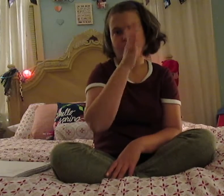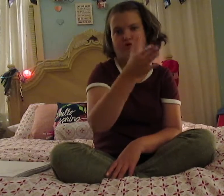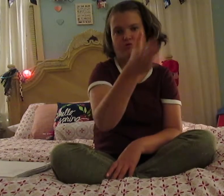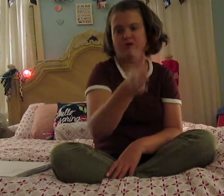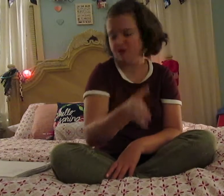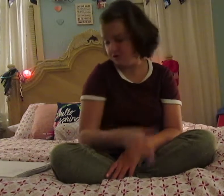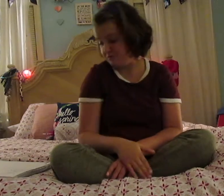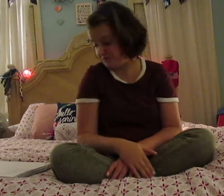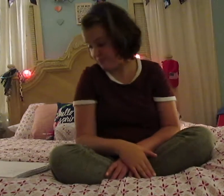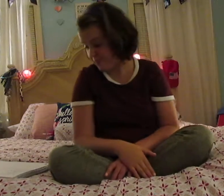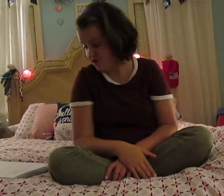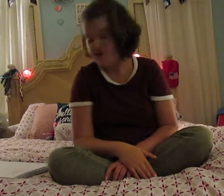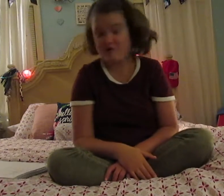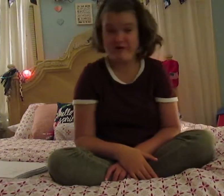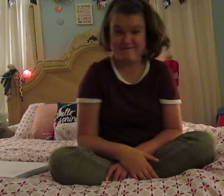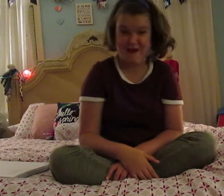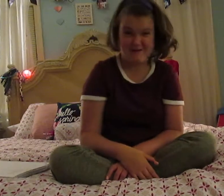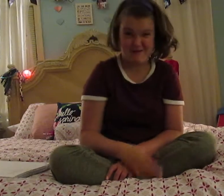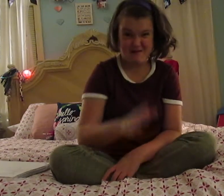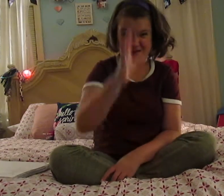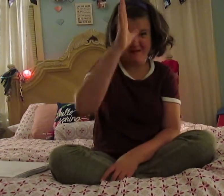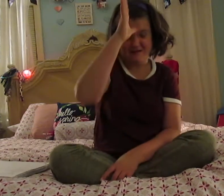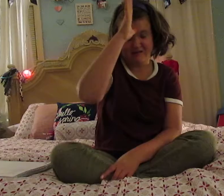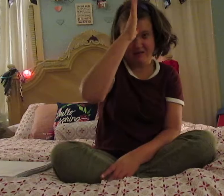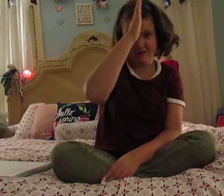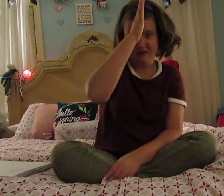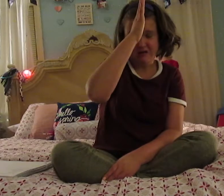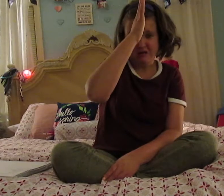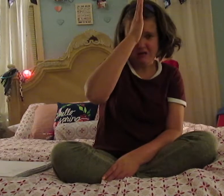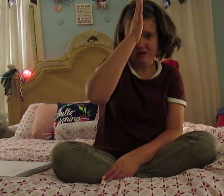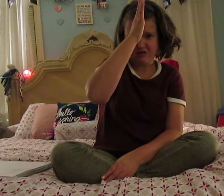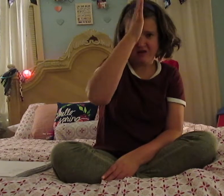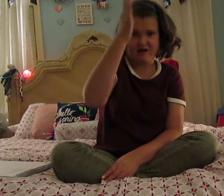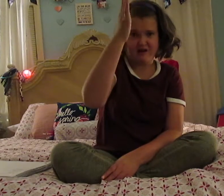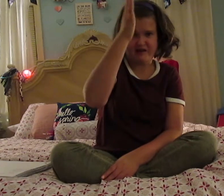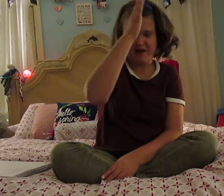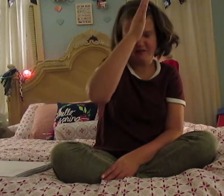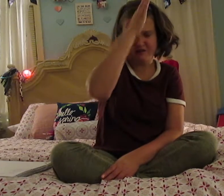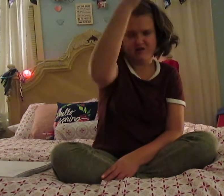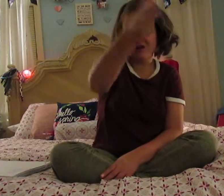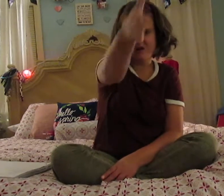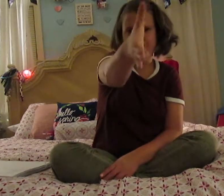Grandmothers. Grandfathers. Same as Dad, but a father.